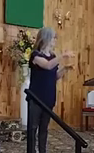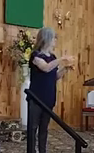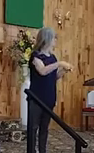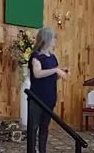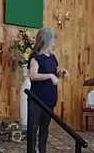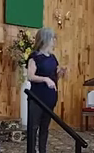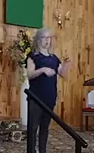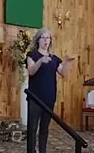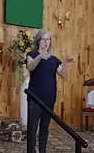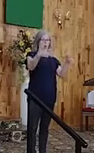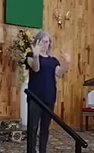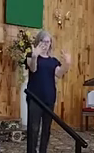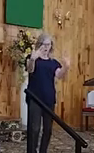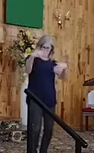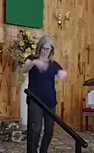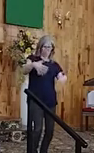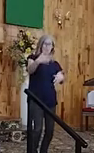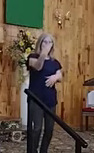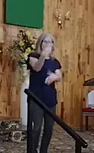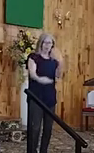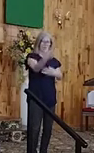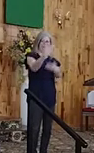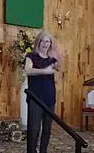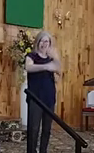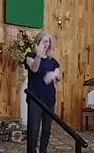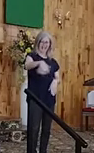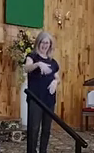There we got two, both hands. Oh my heavens.